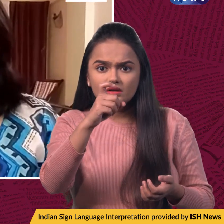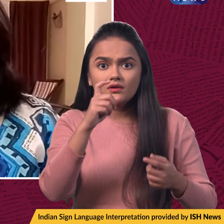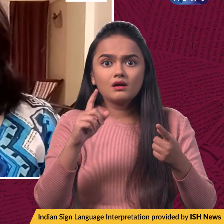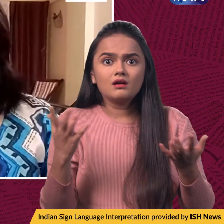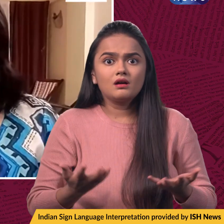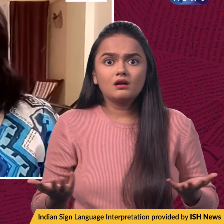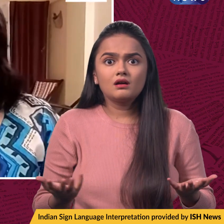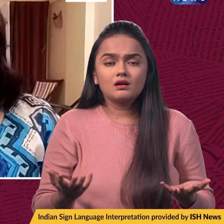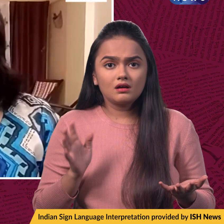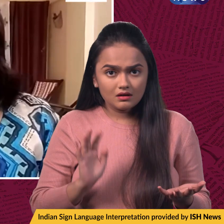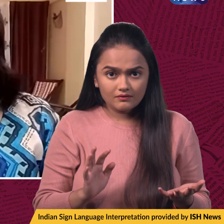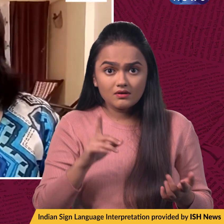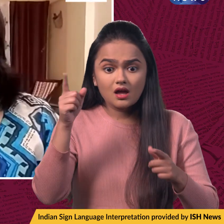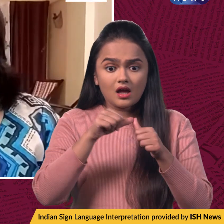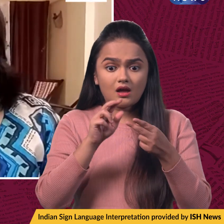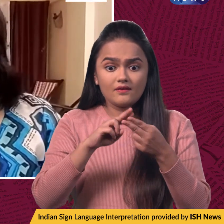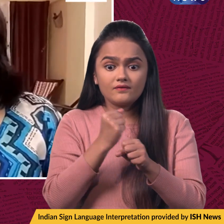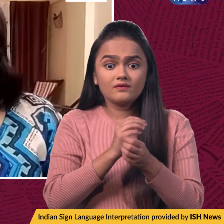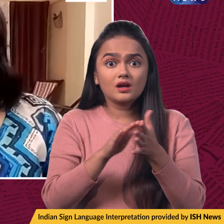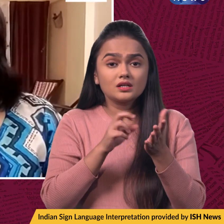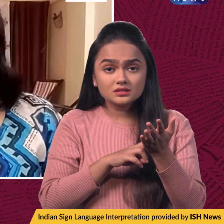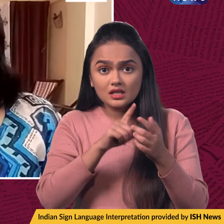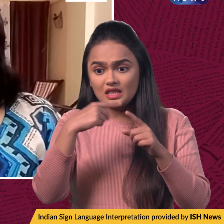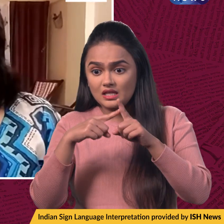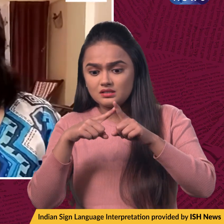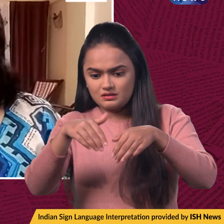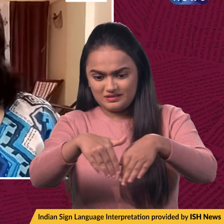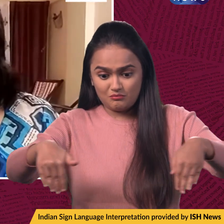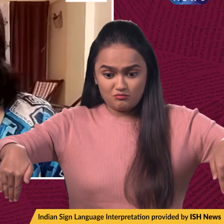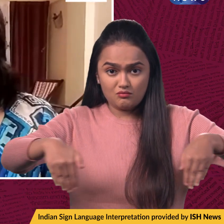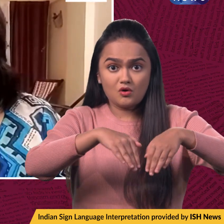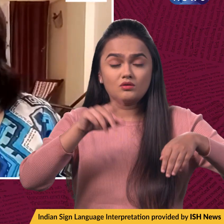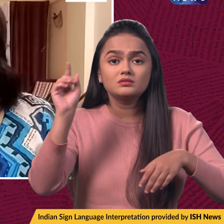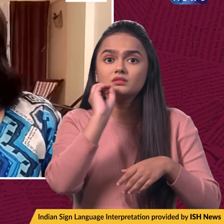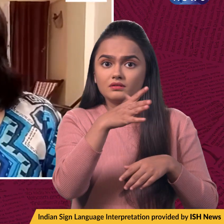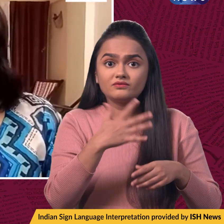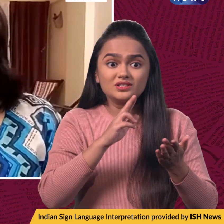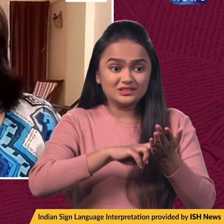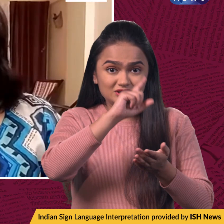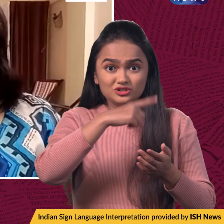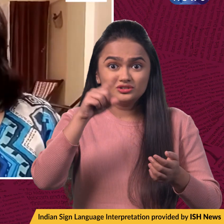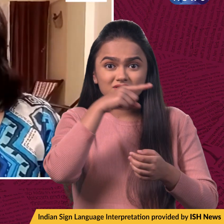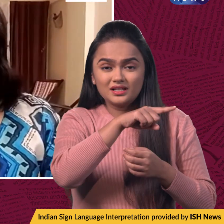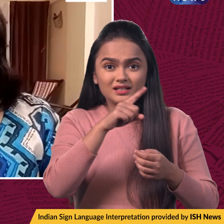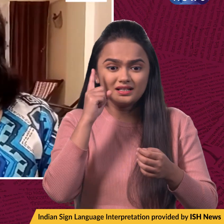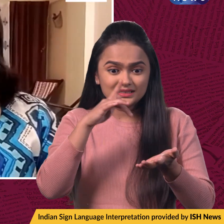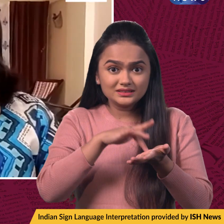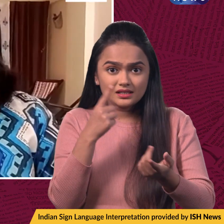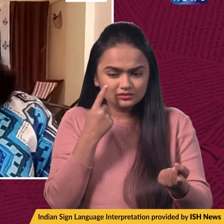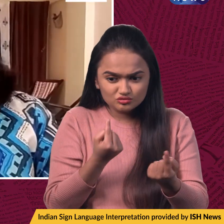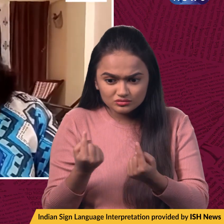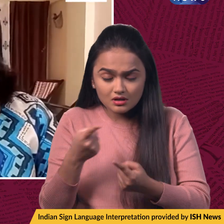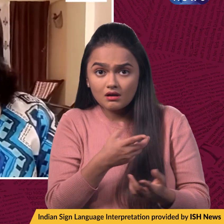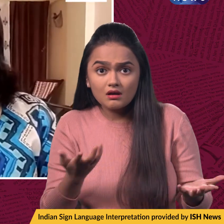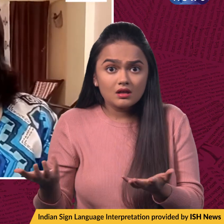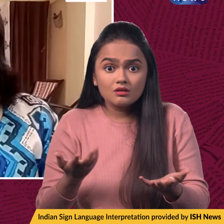5.7 earthquake with its epicenter in Afghanistan. Tajikistan border region was reported. The National Center for Seismology